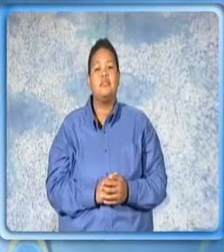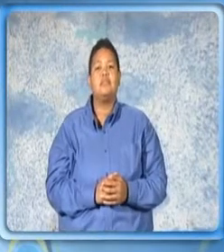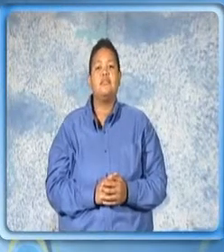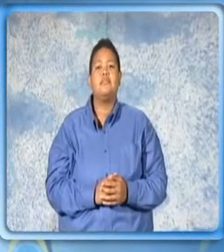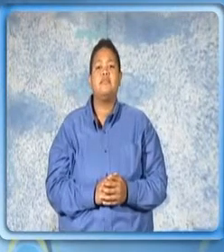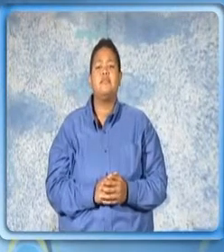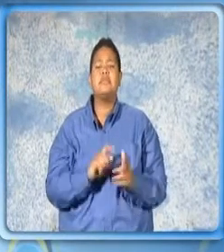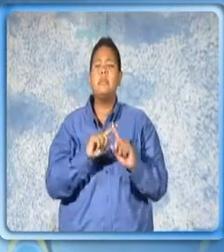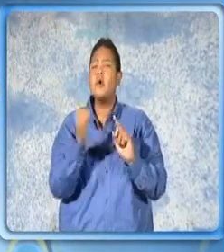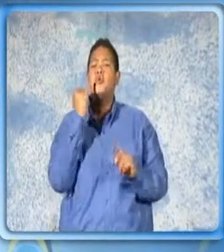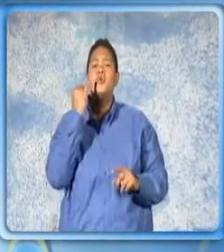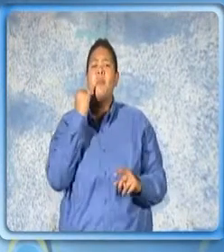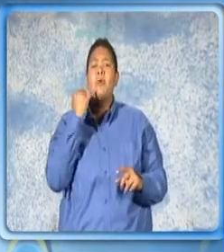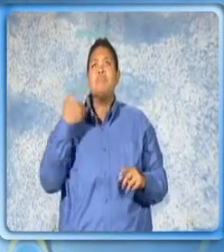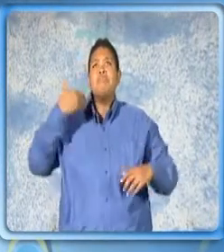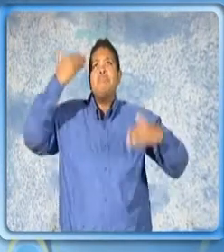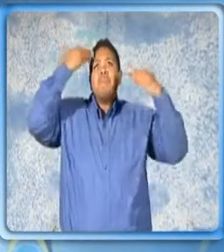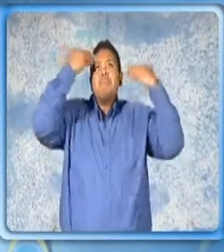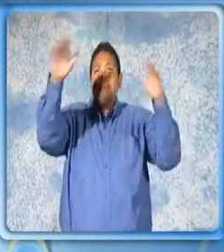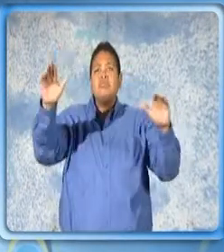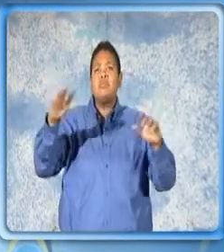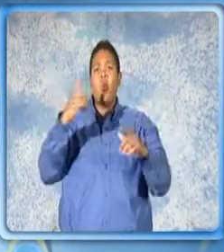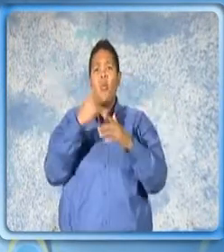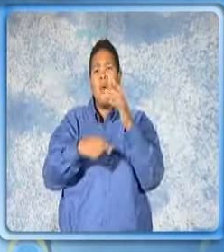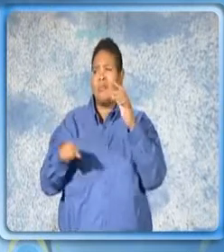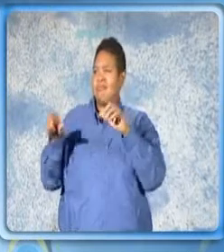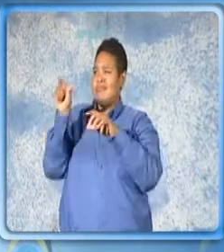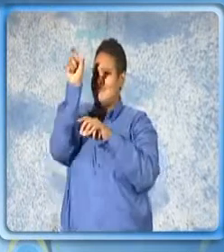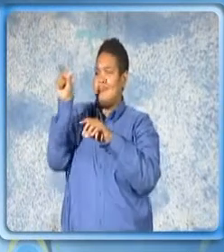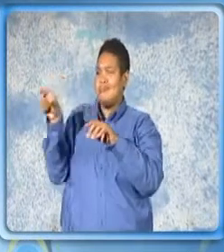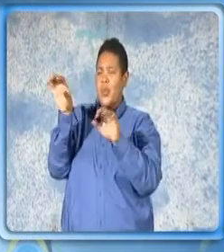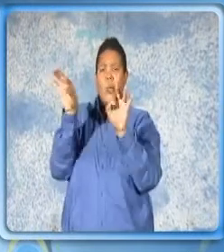But suppose we don't know what the length of the hypotenuse is.